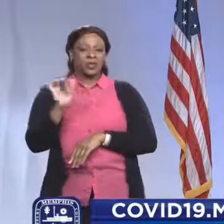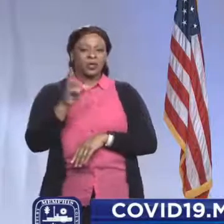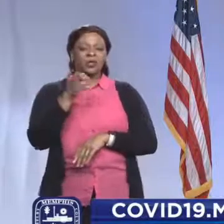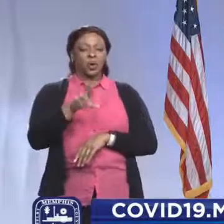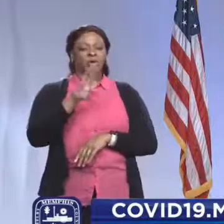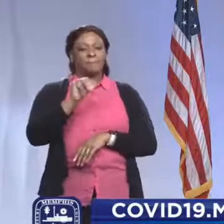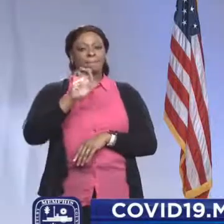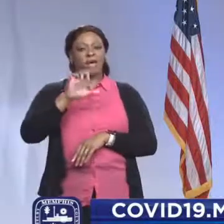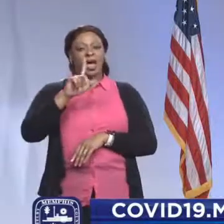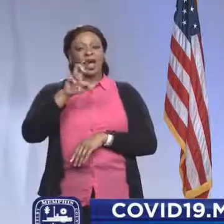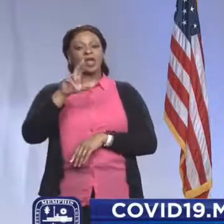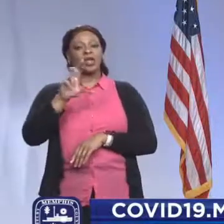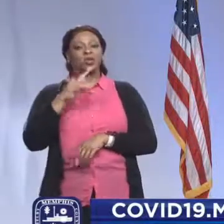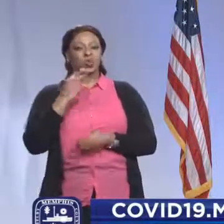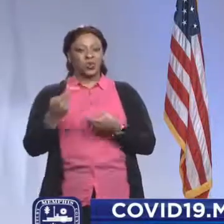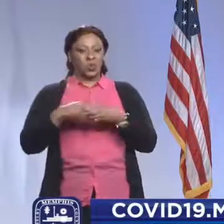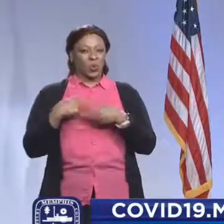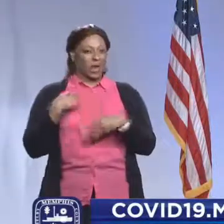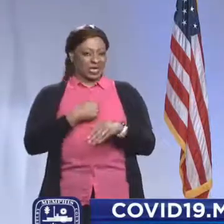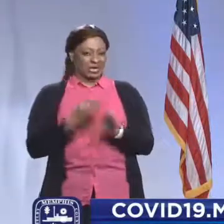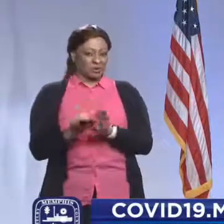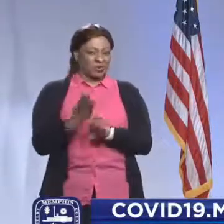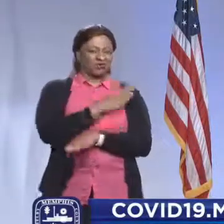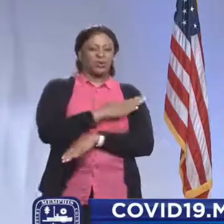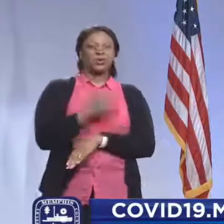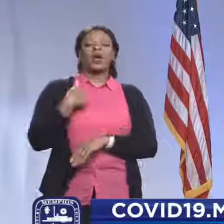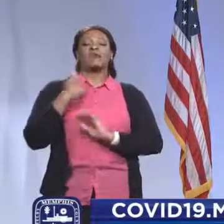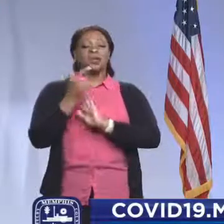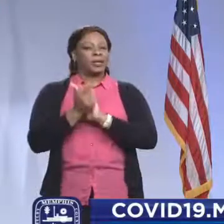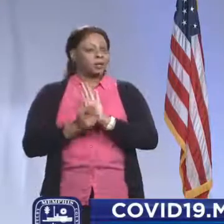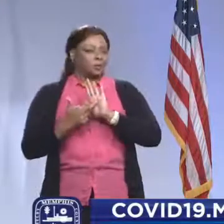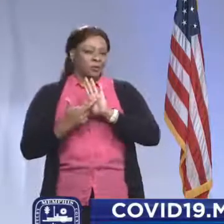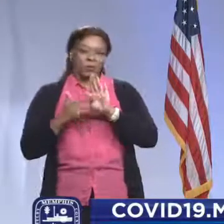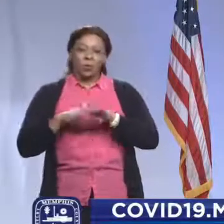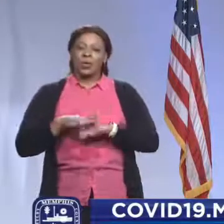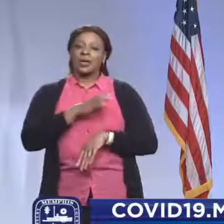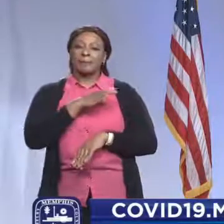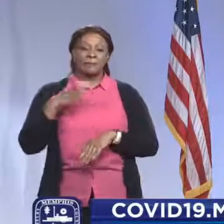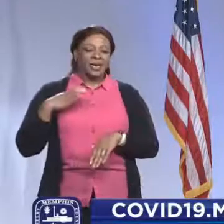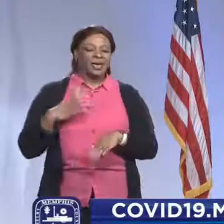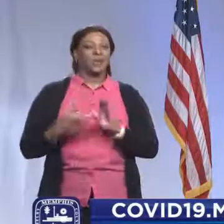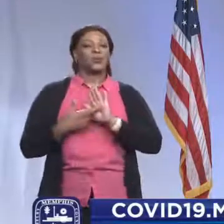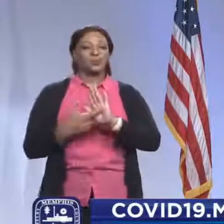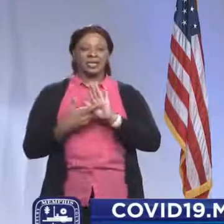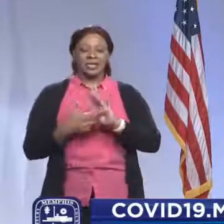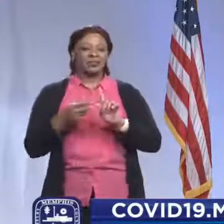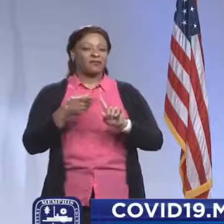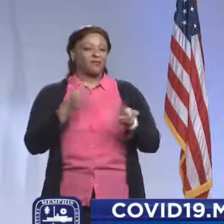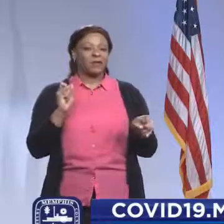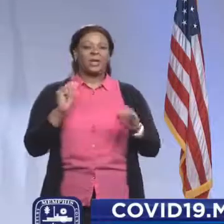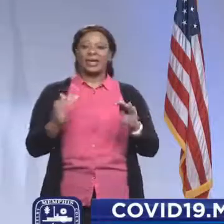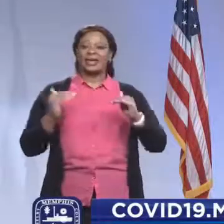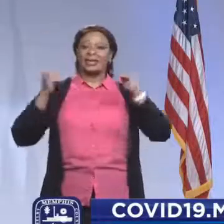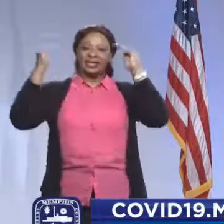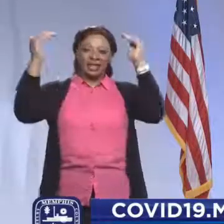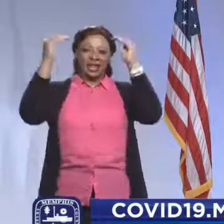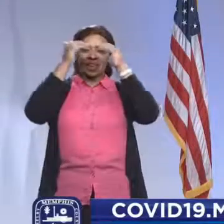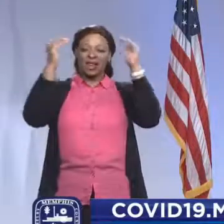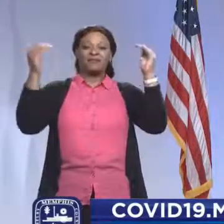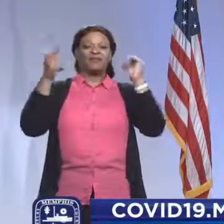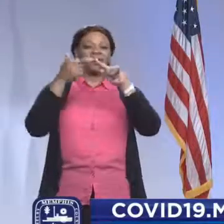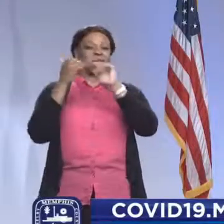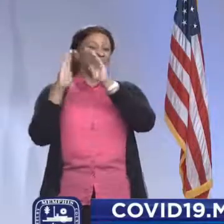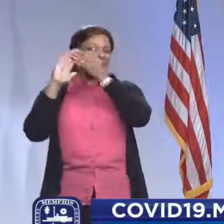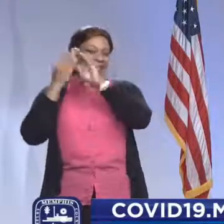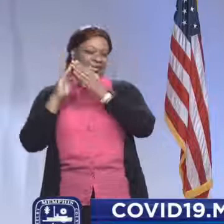Dr. McCullers, who's joined us previously. We have legal representation, and then representation from executive level of the city